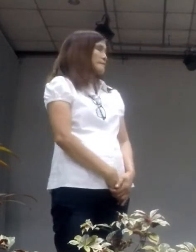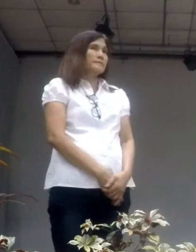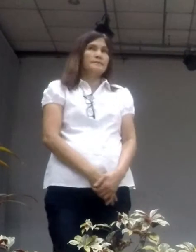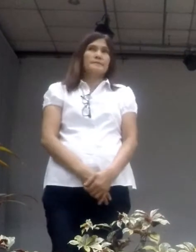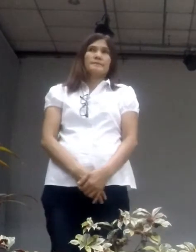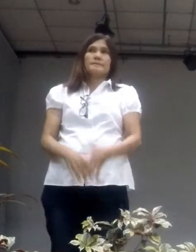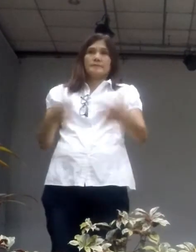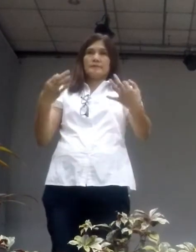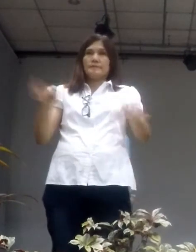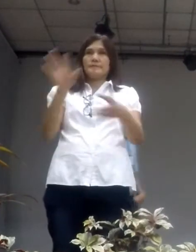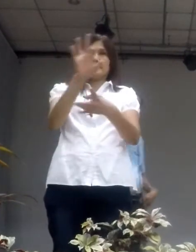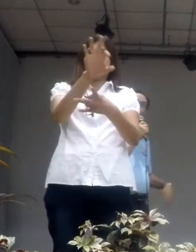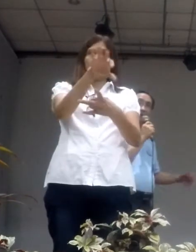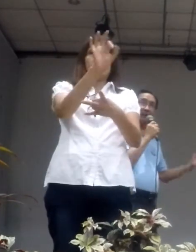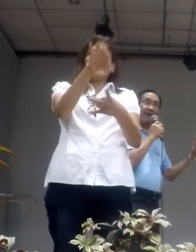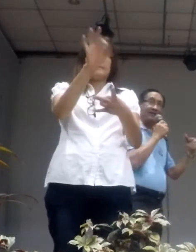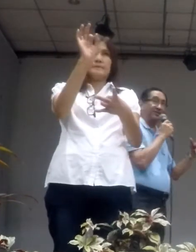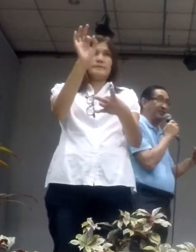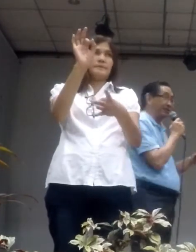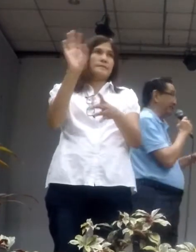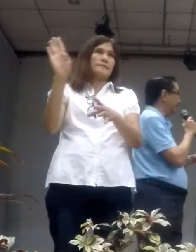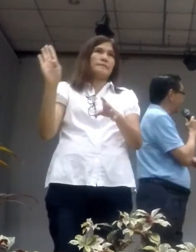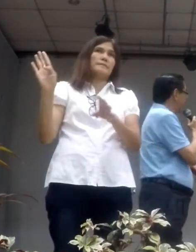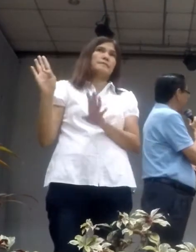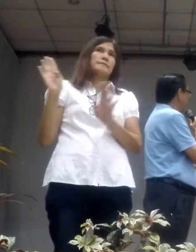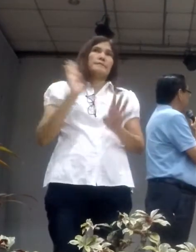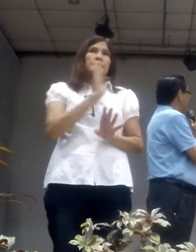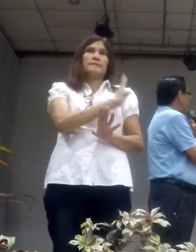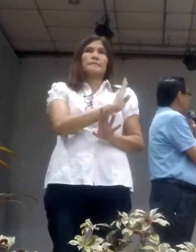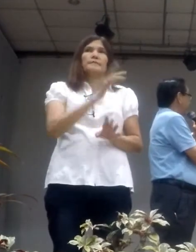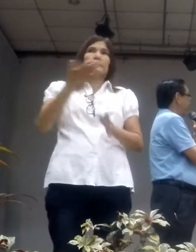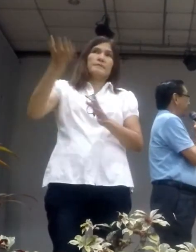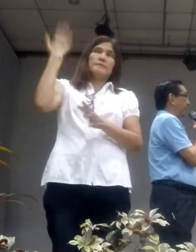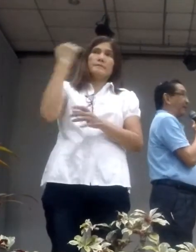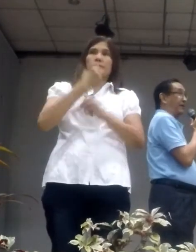After the election of the board last year,